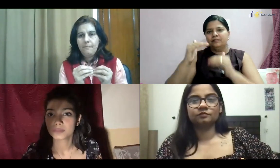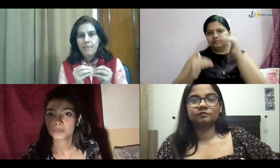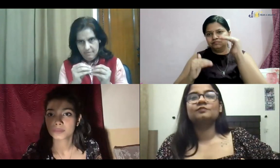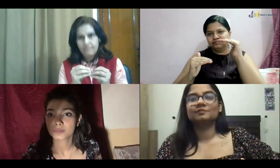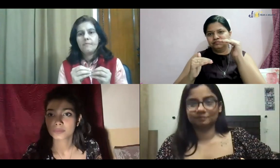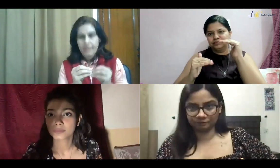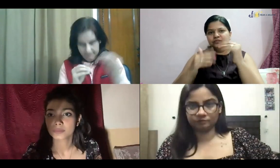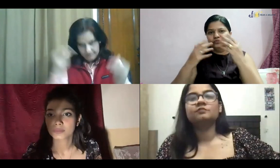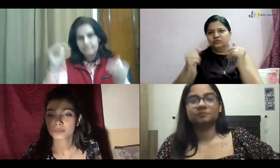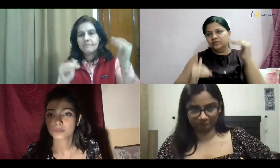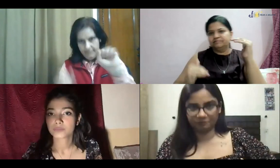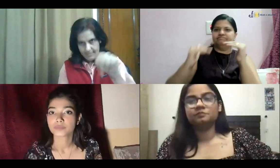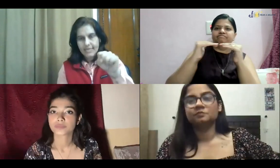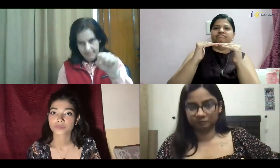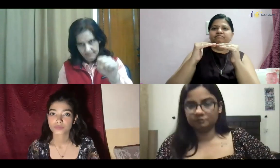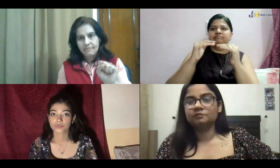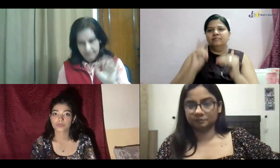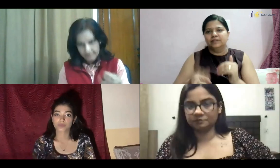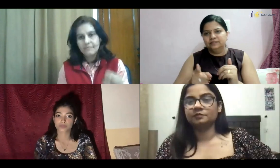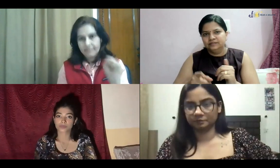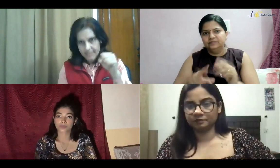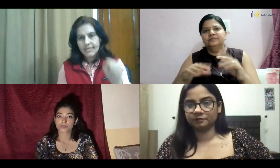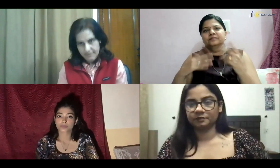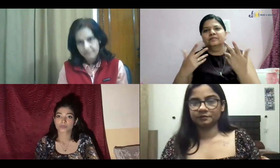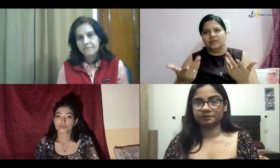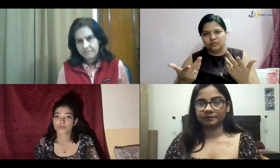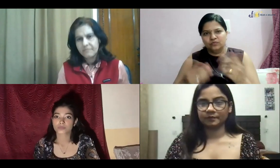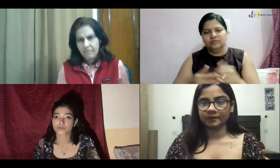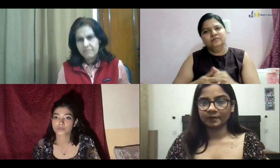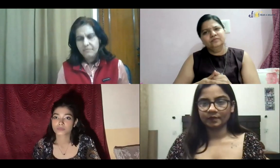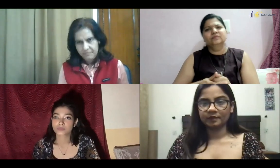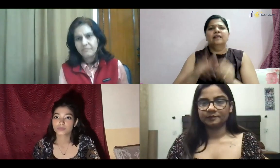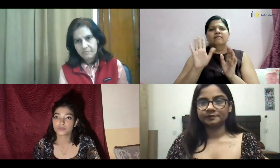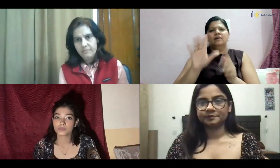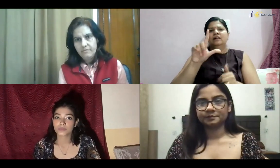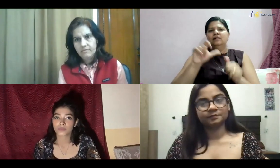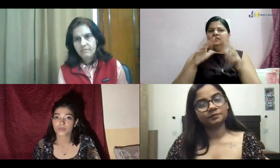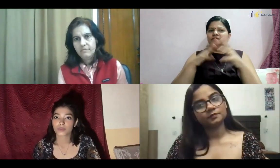accessibility to the hearing, to the deaf people.